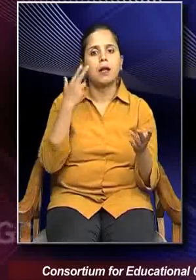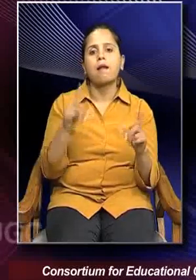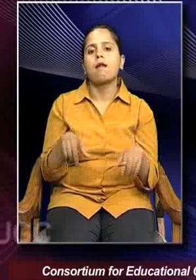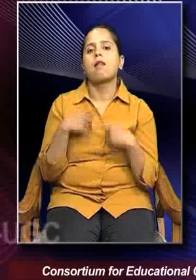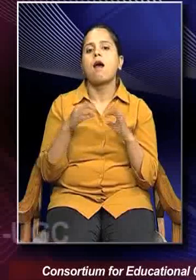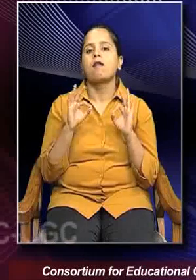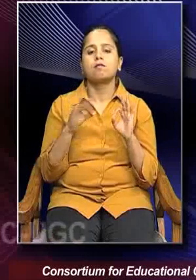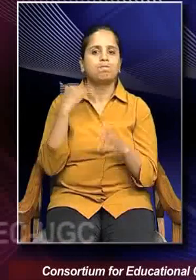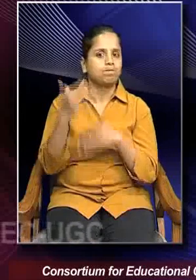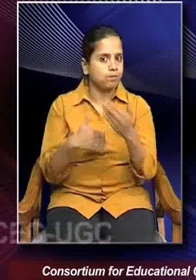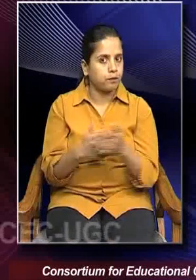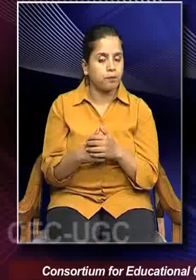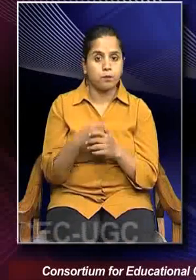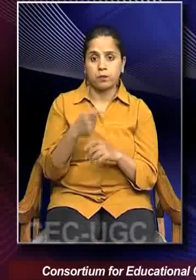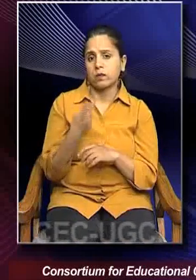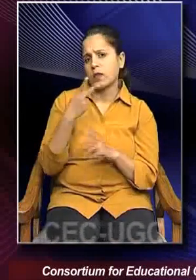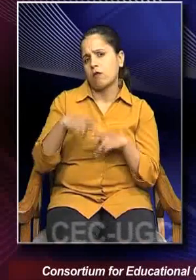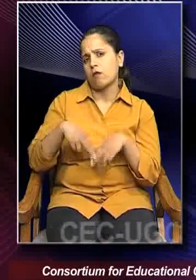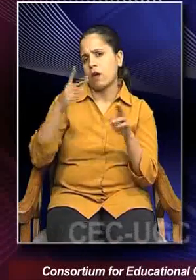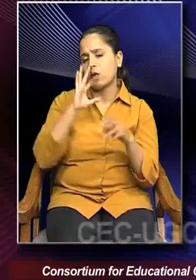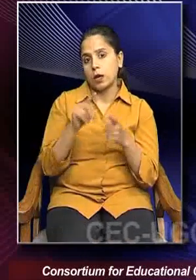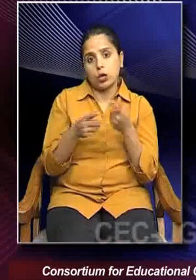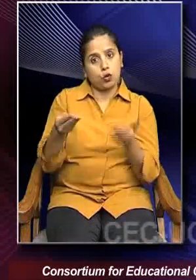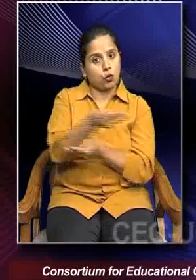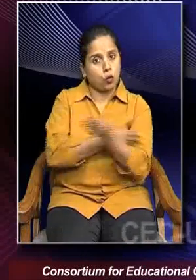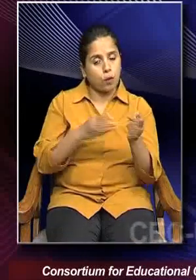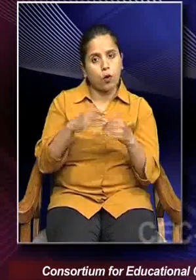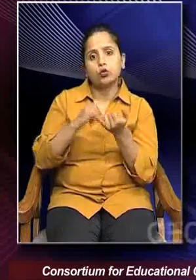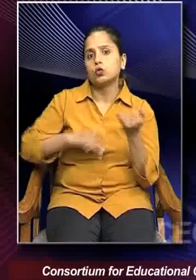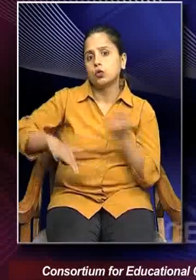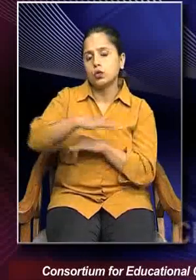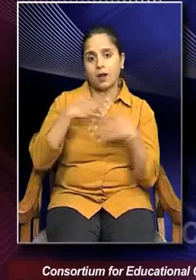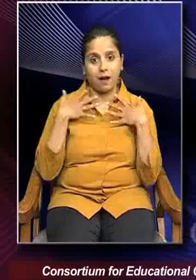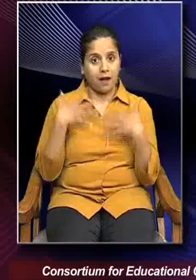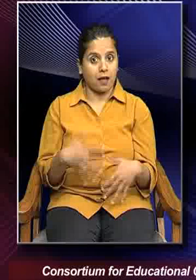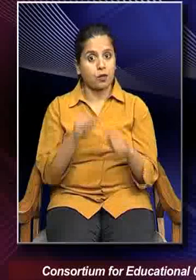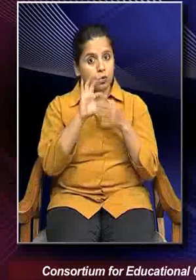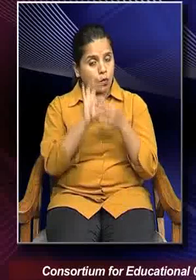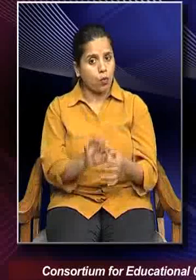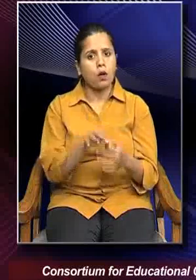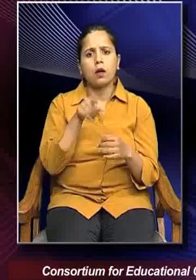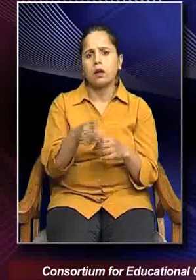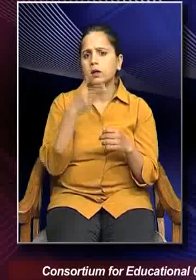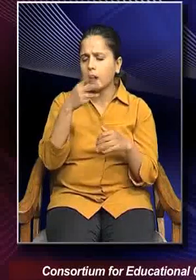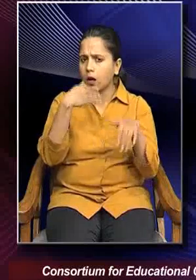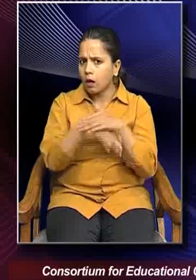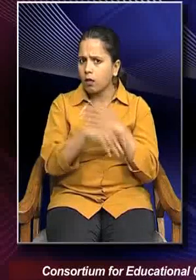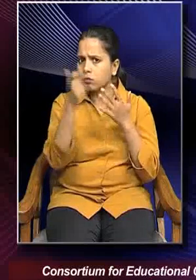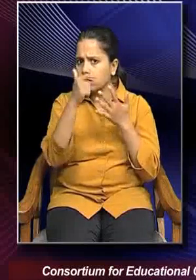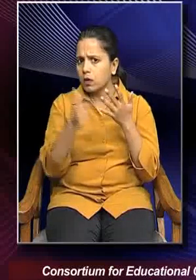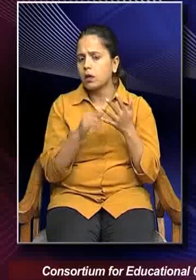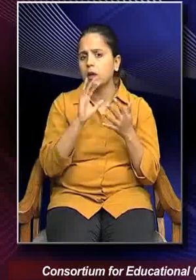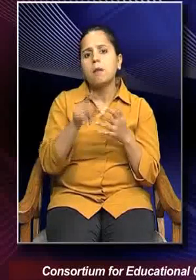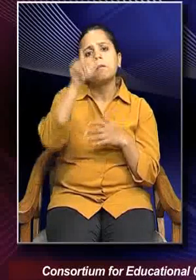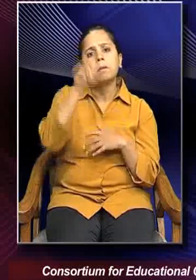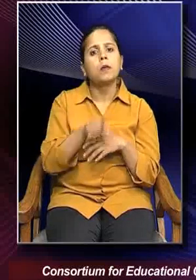life. So ultimately all these economic and social and health dimensions are basically meant for people